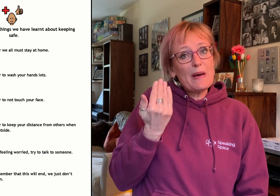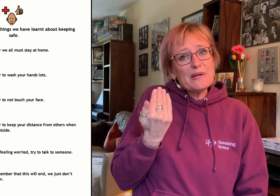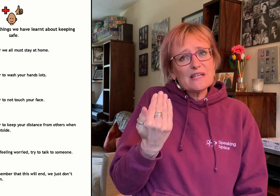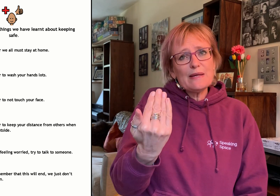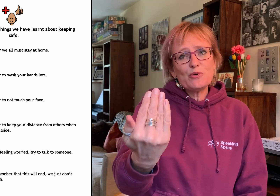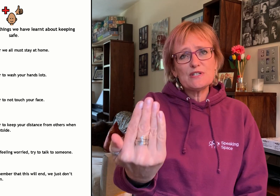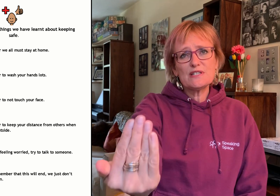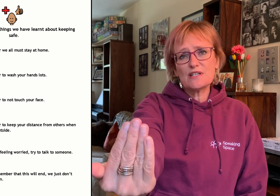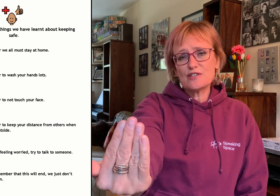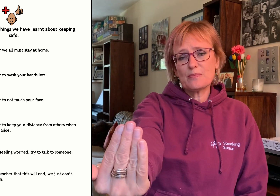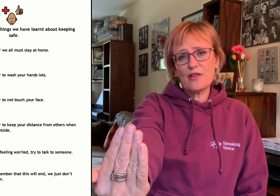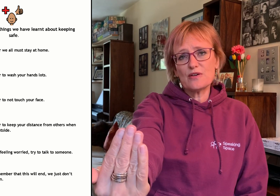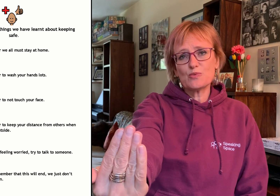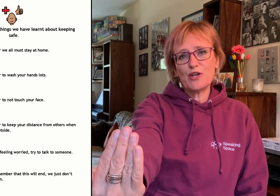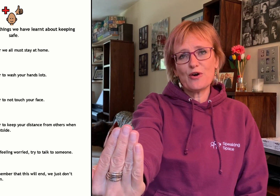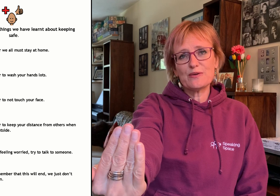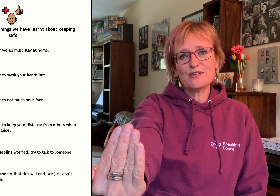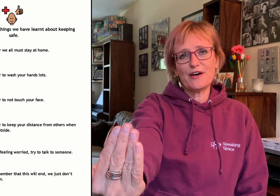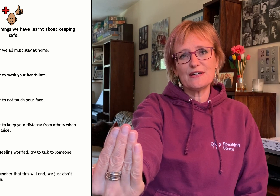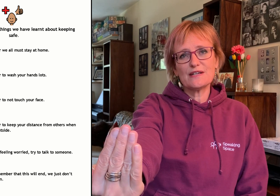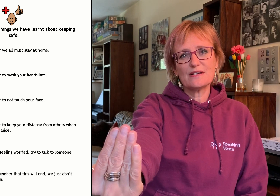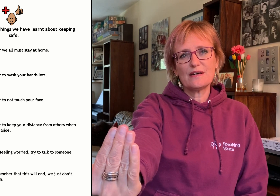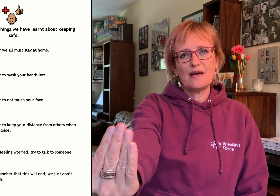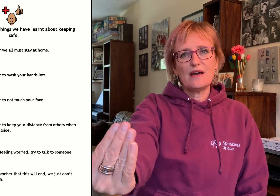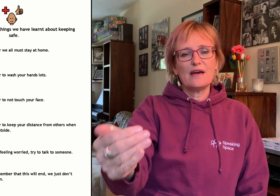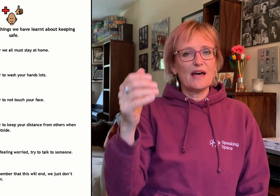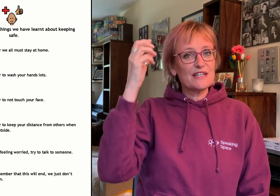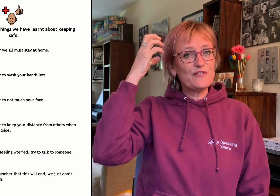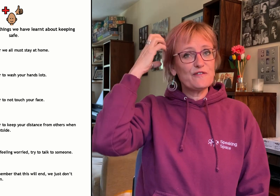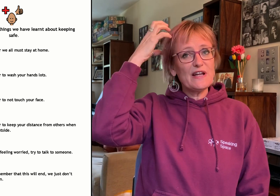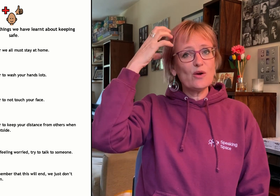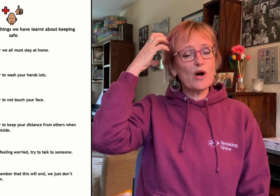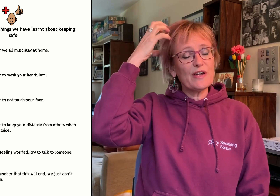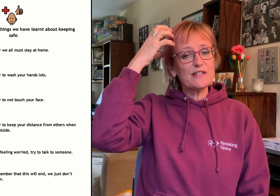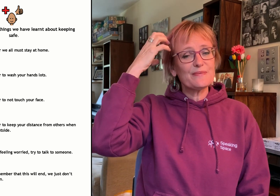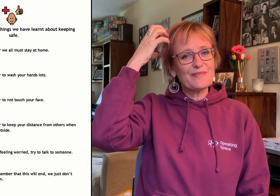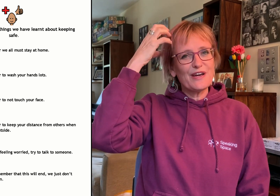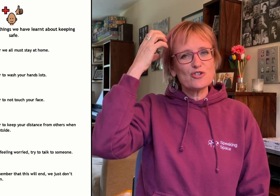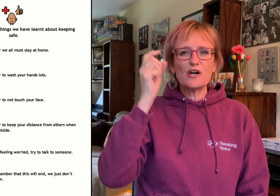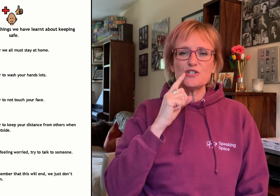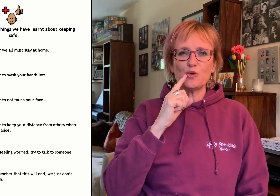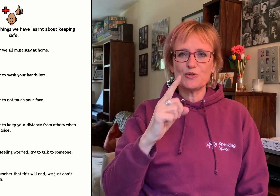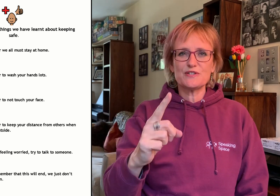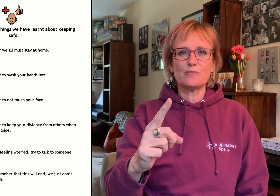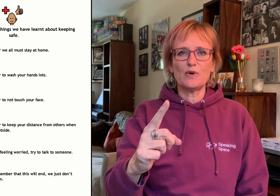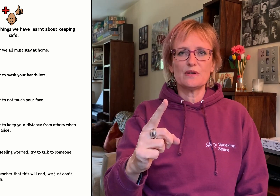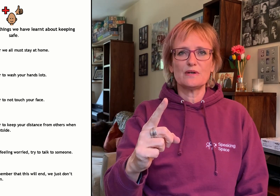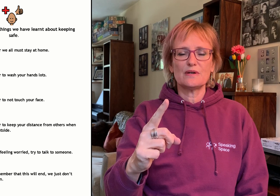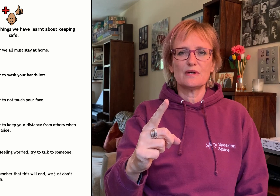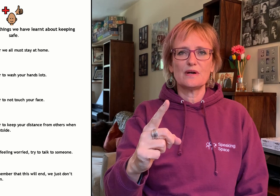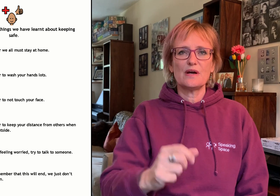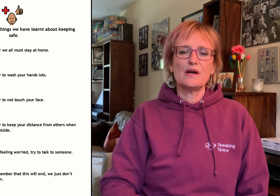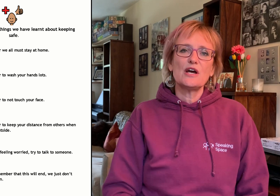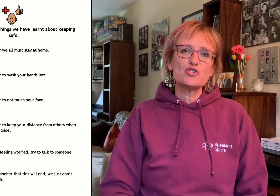Remember to keep your distance from others when you're outside. And if you're feeling worried, try to talk to someone.